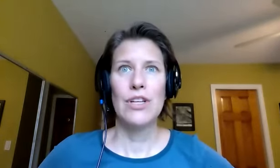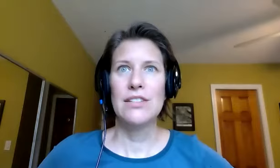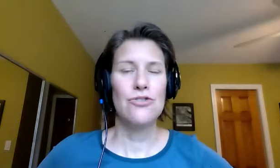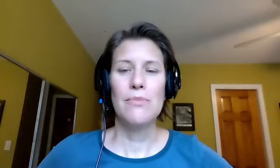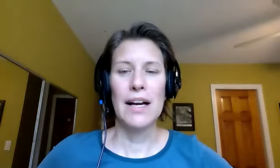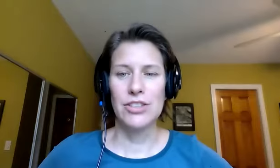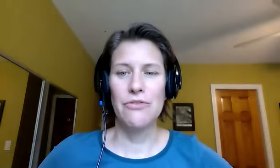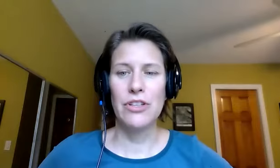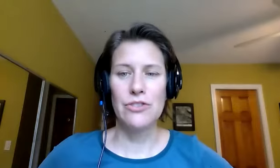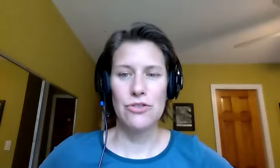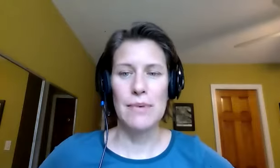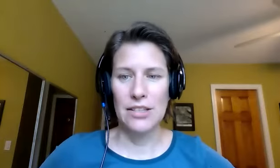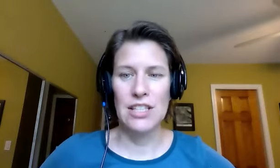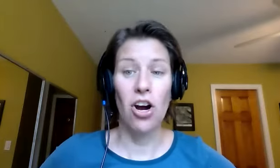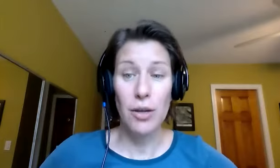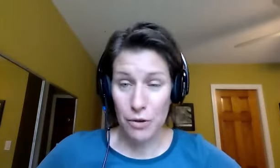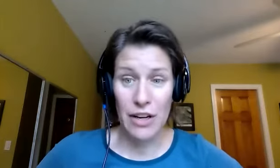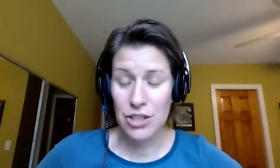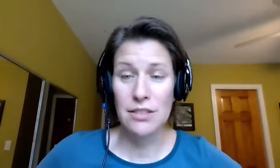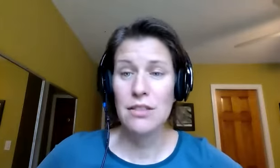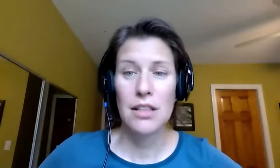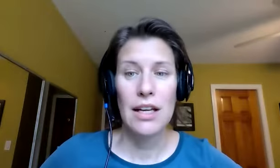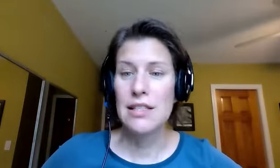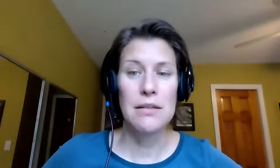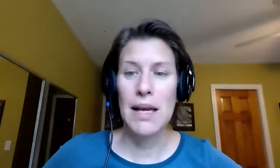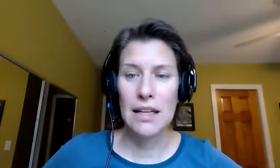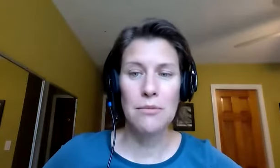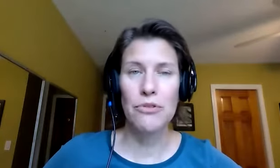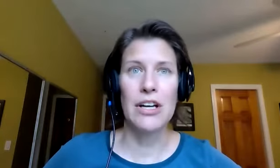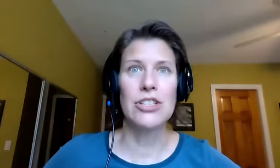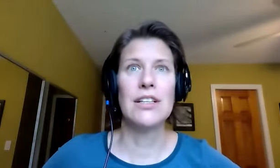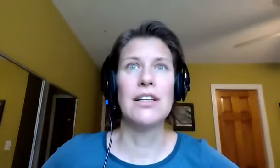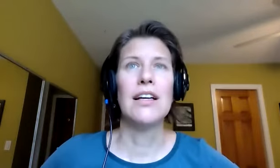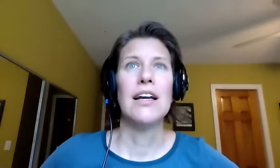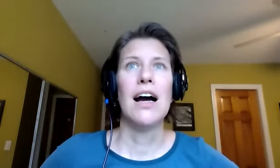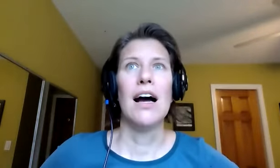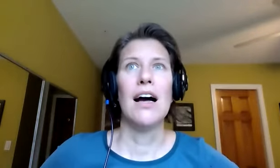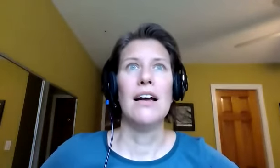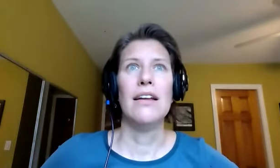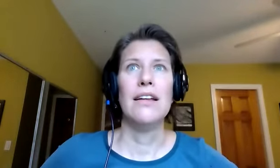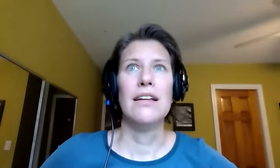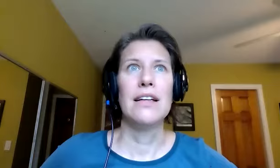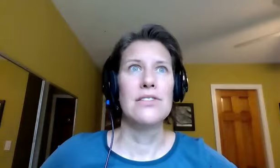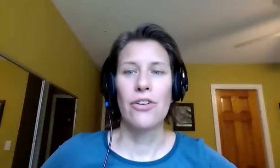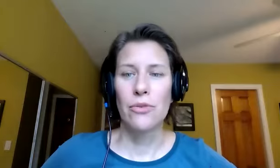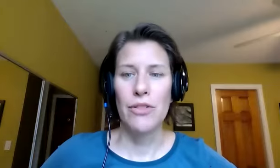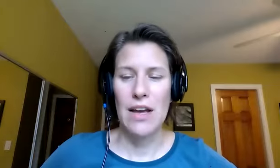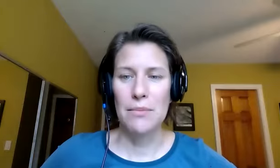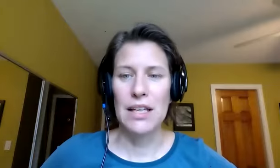it's too much. It feels too much. It's a hard profession. It's a demanding profession. Uh, it gets harder with family